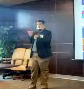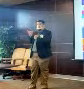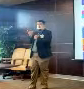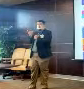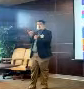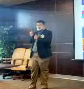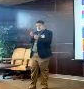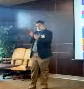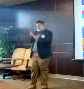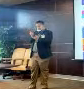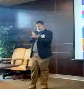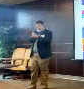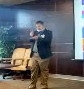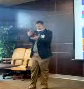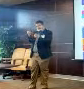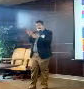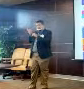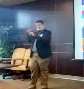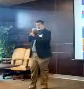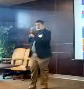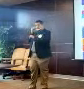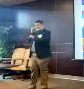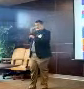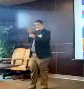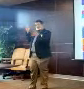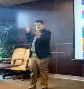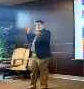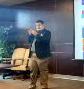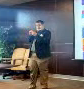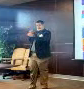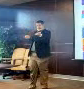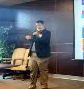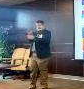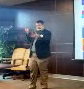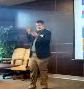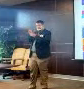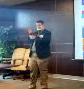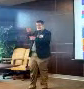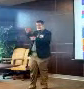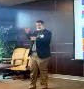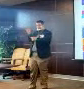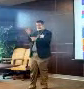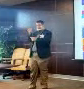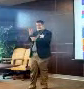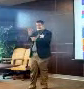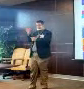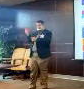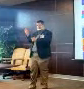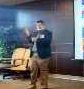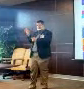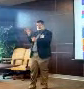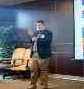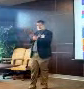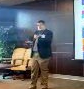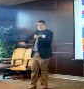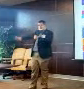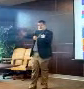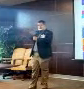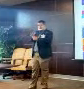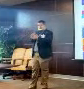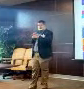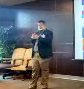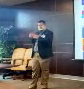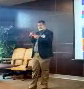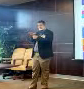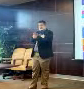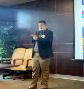by treating that many at home, our total patients that we're caring for is 679 now across the region.